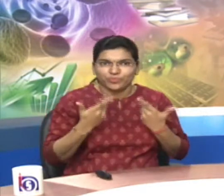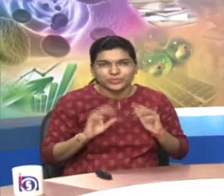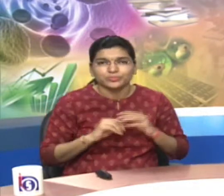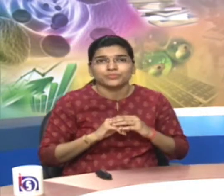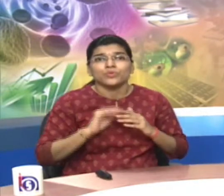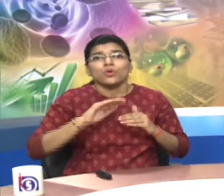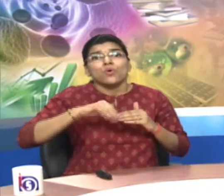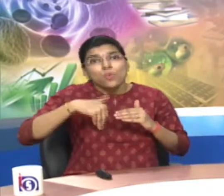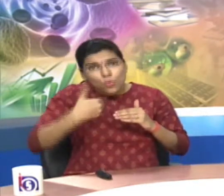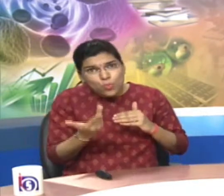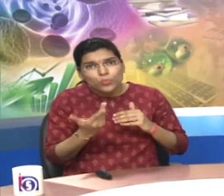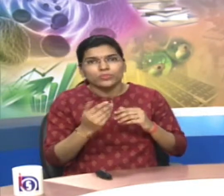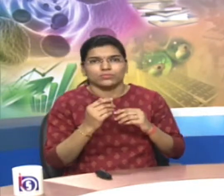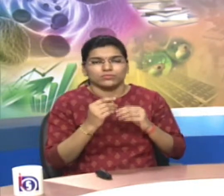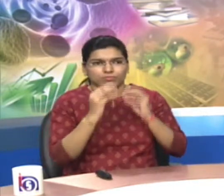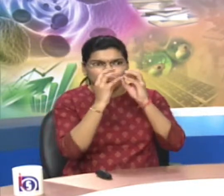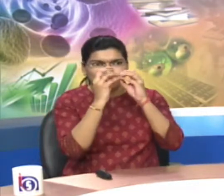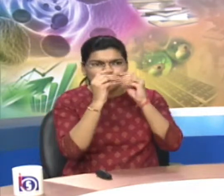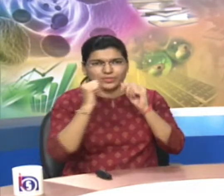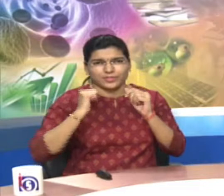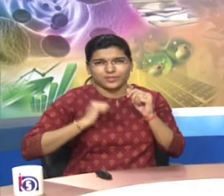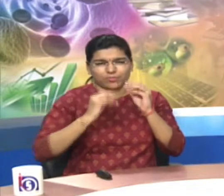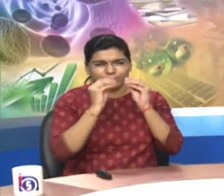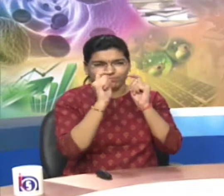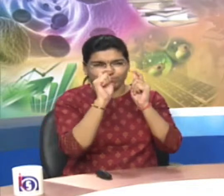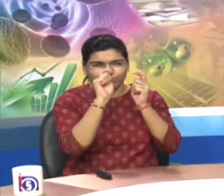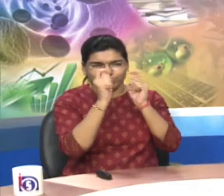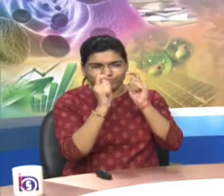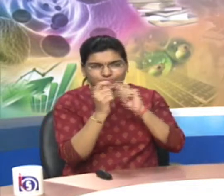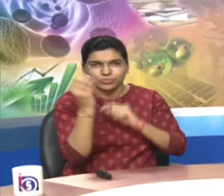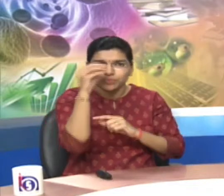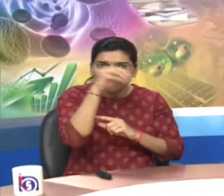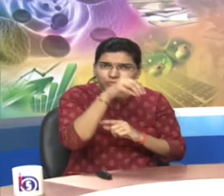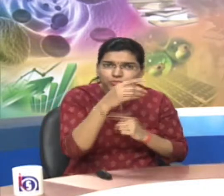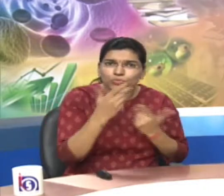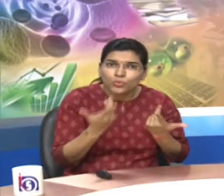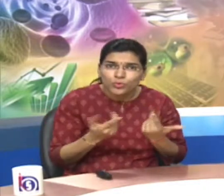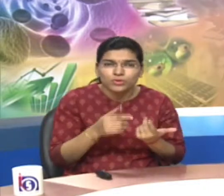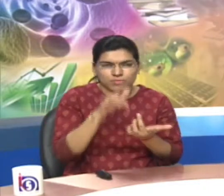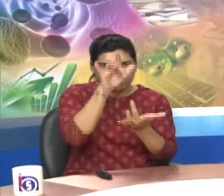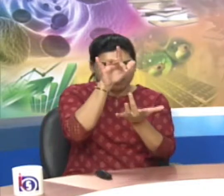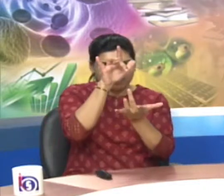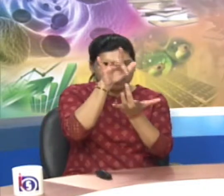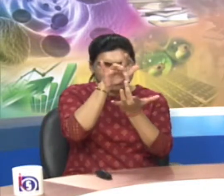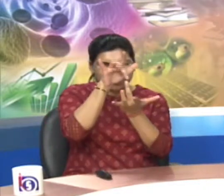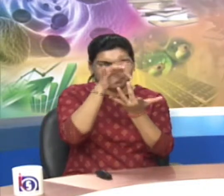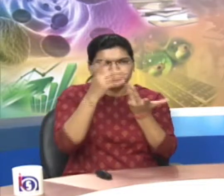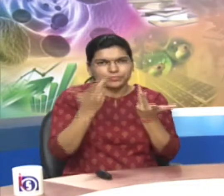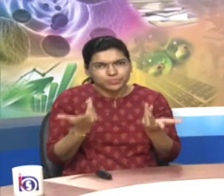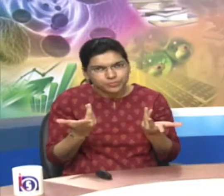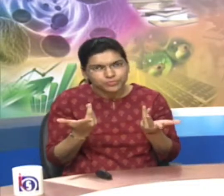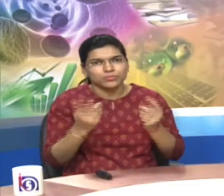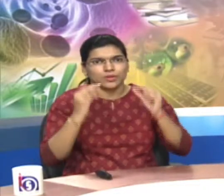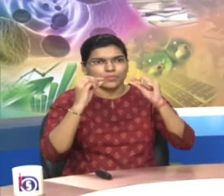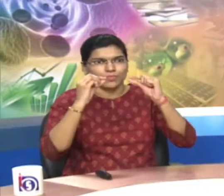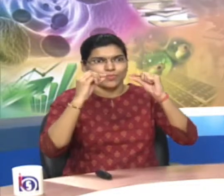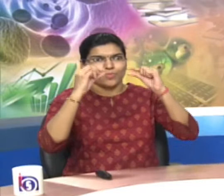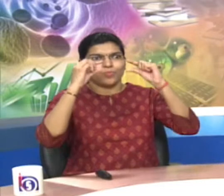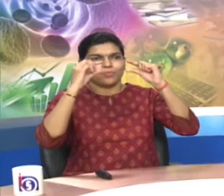you can choose as per your choice, and then you can also select the styles to make it in the center,